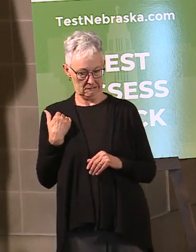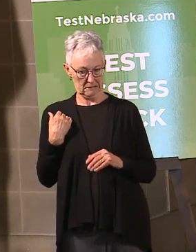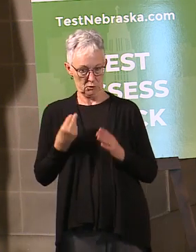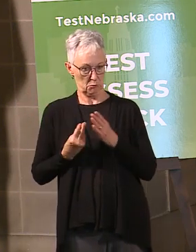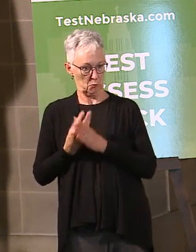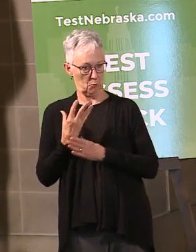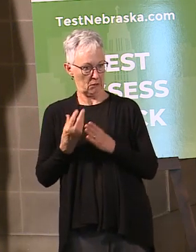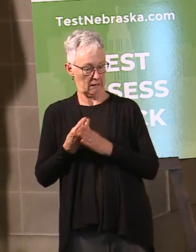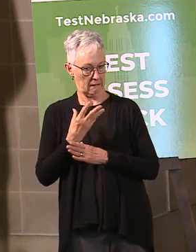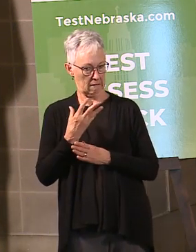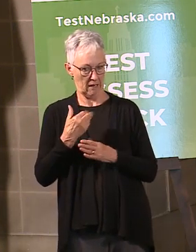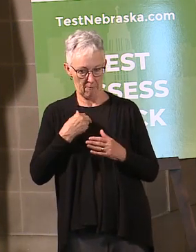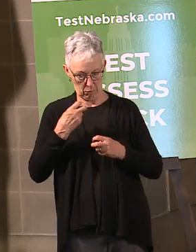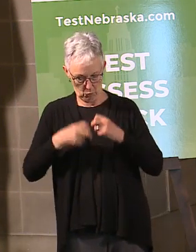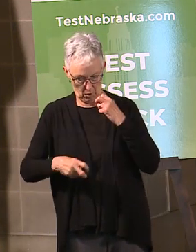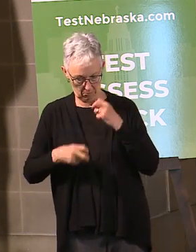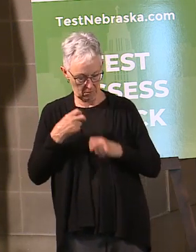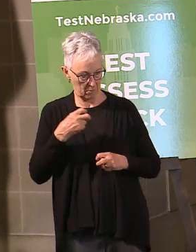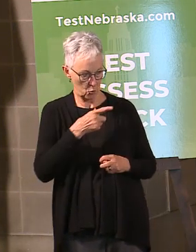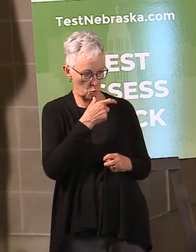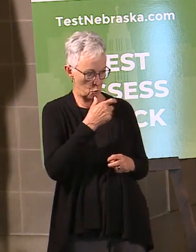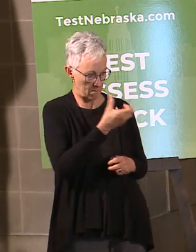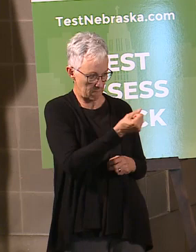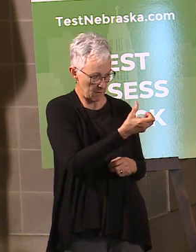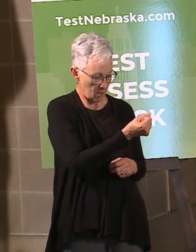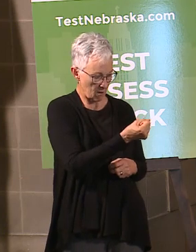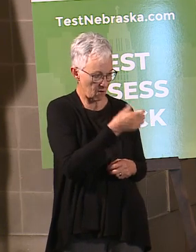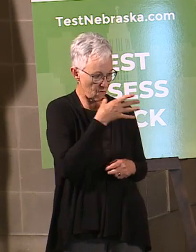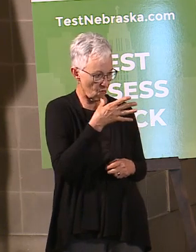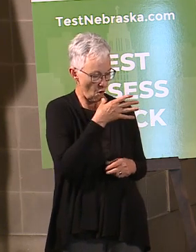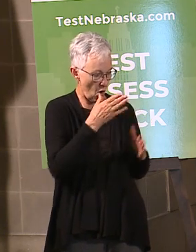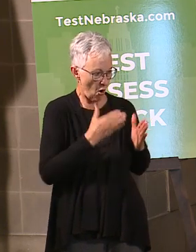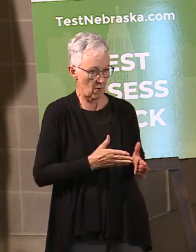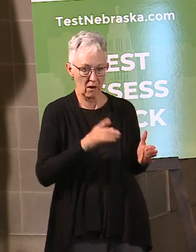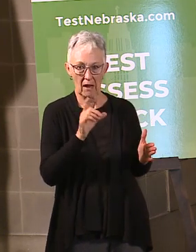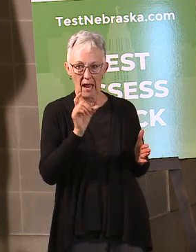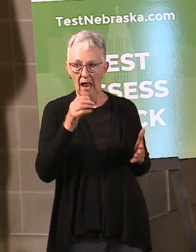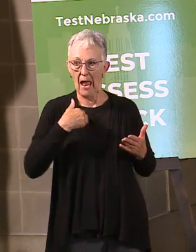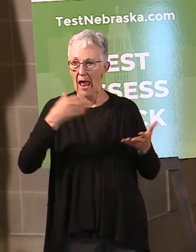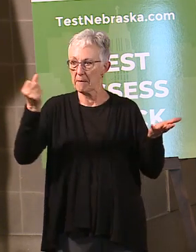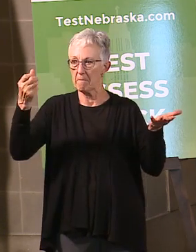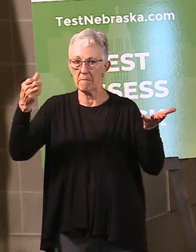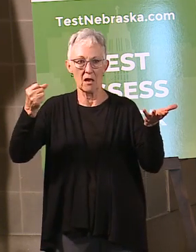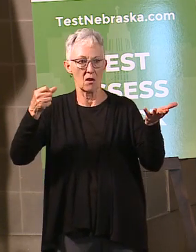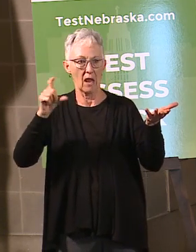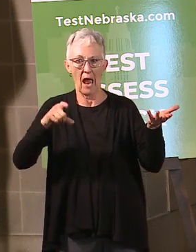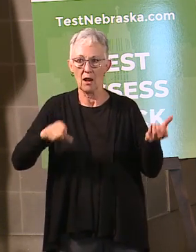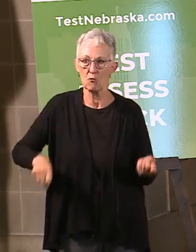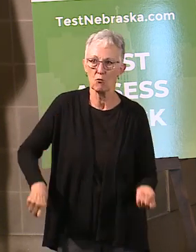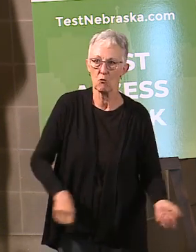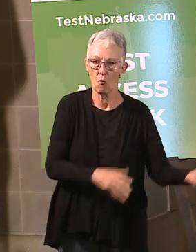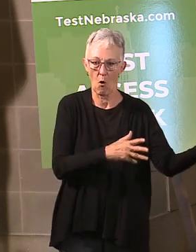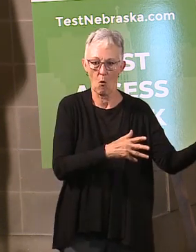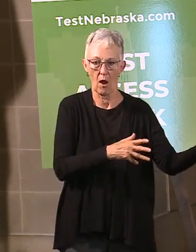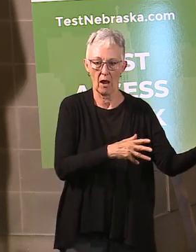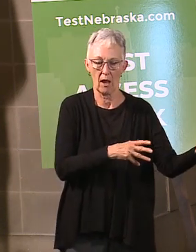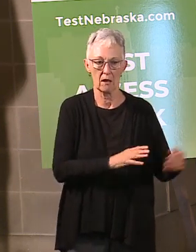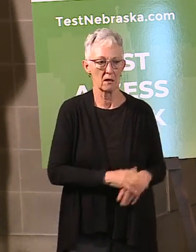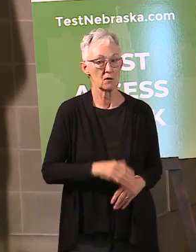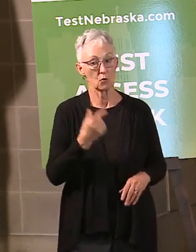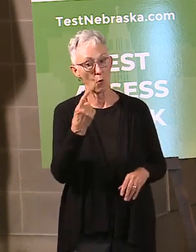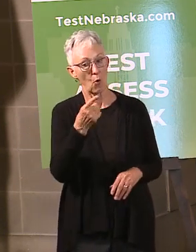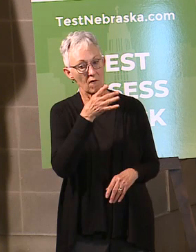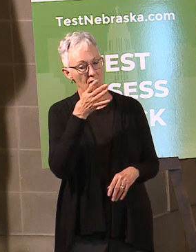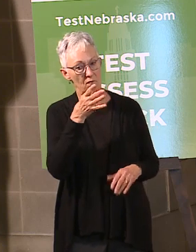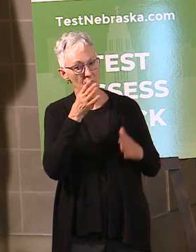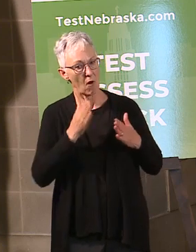milk. There was no place for it to go. So a dairy farmer up near Wayne said, "Can I buy milk and send it to my food pantry?" Well, the